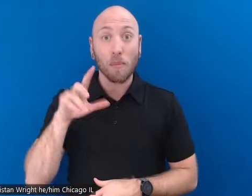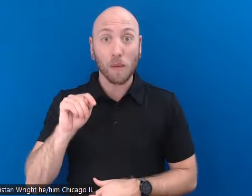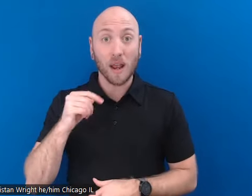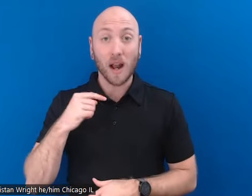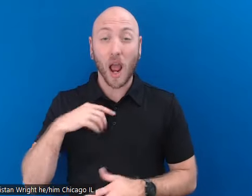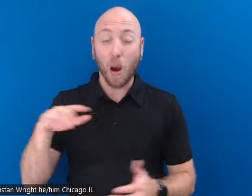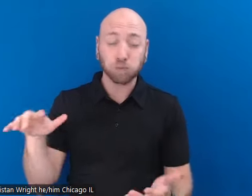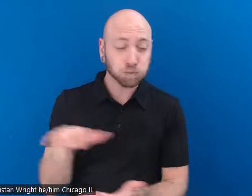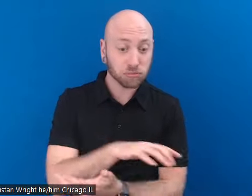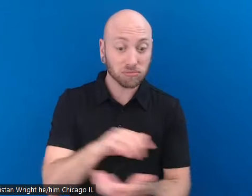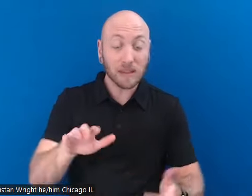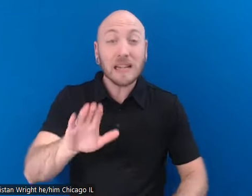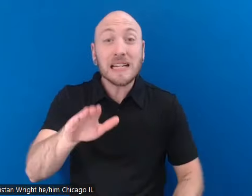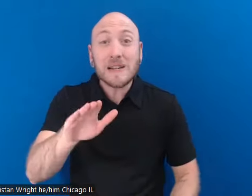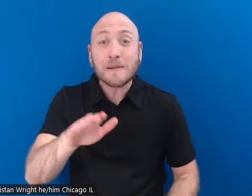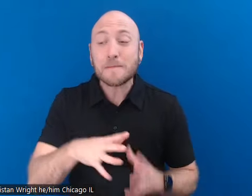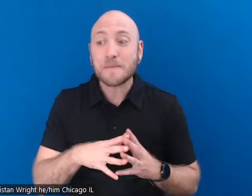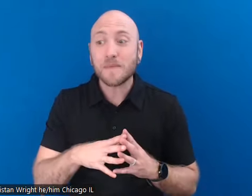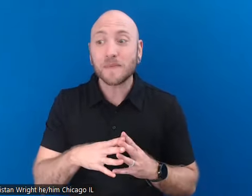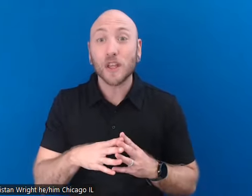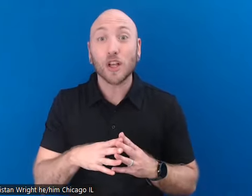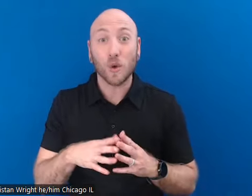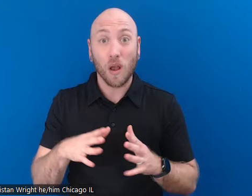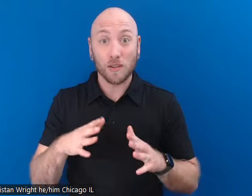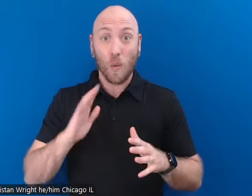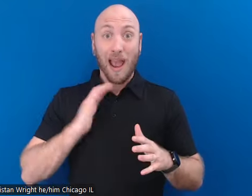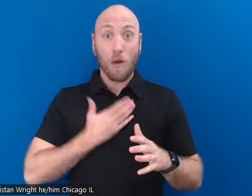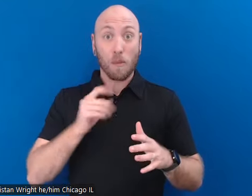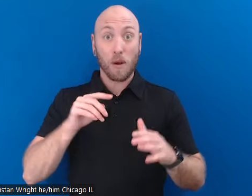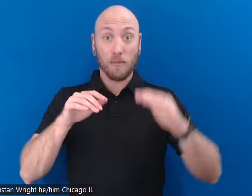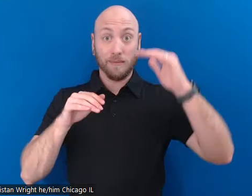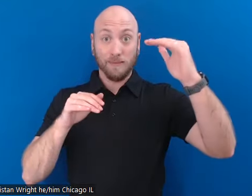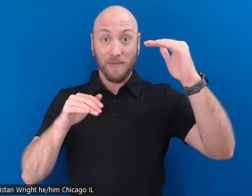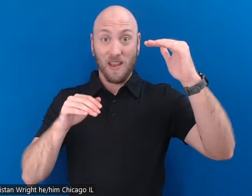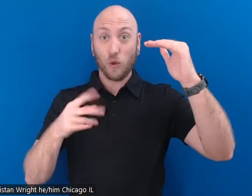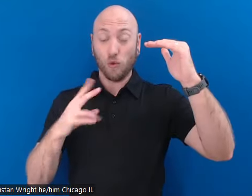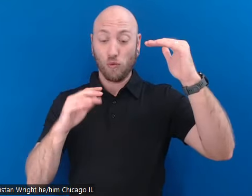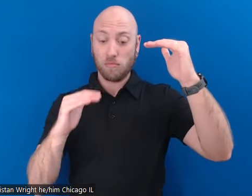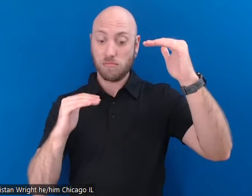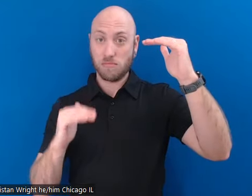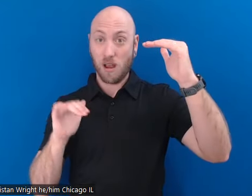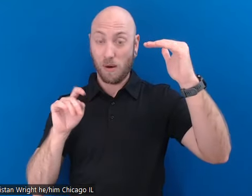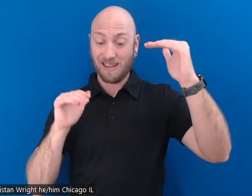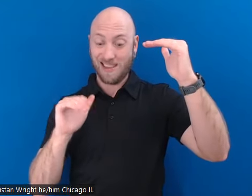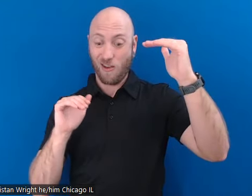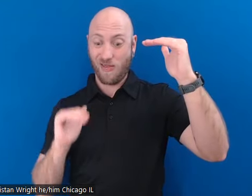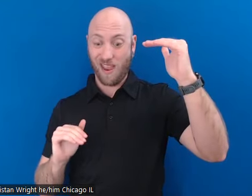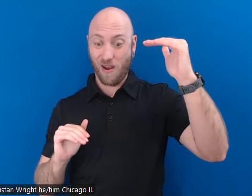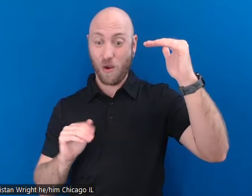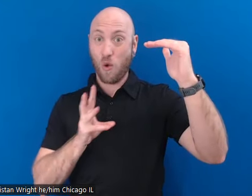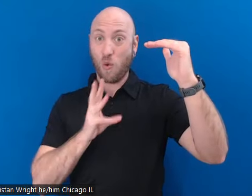flooded the two apartments below us. My relationship became very